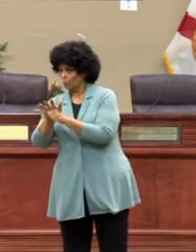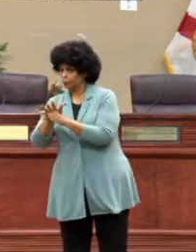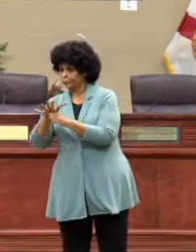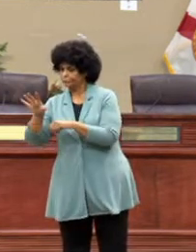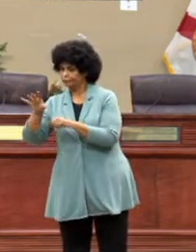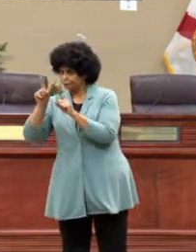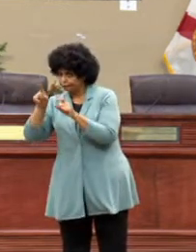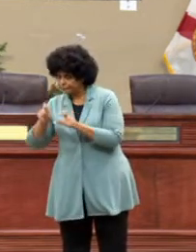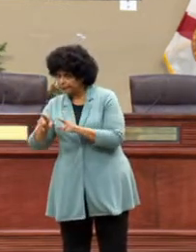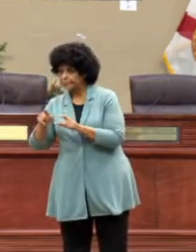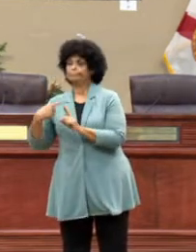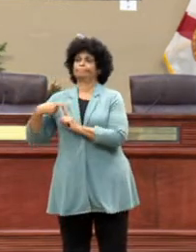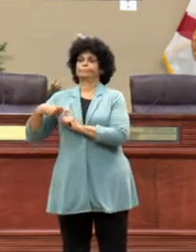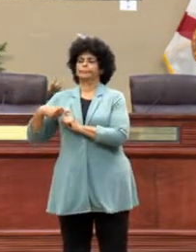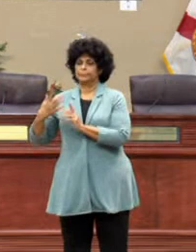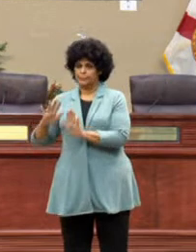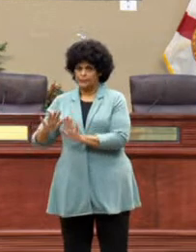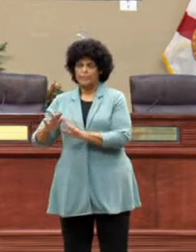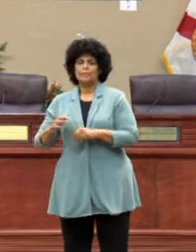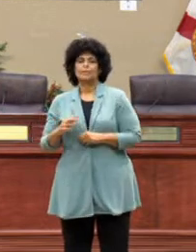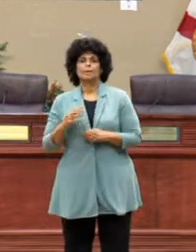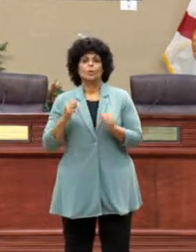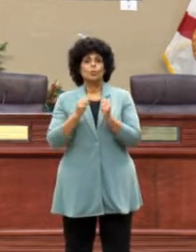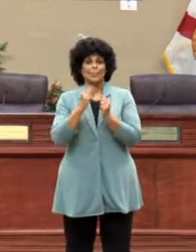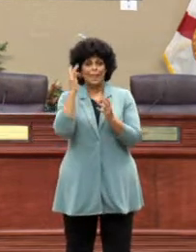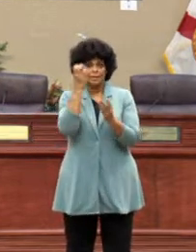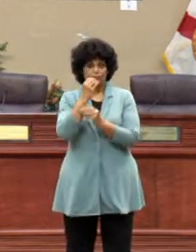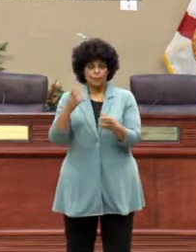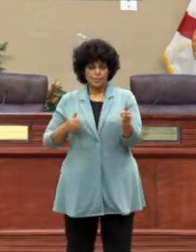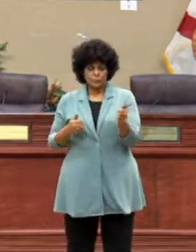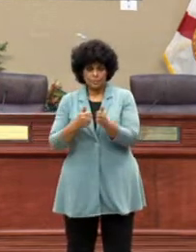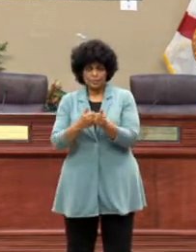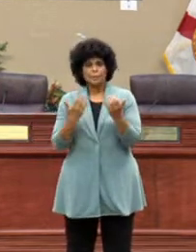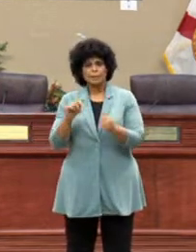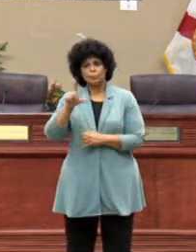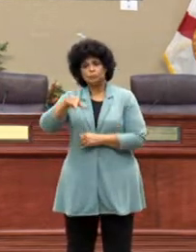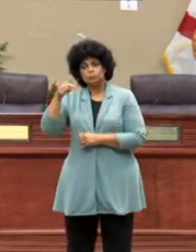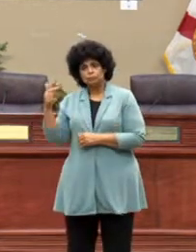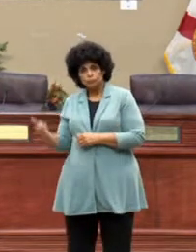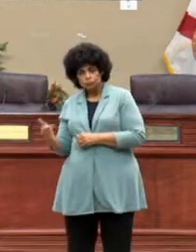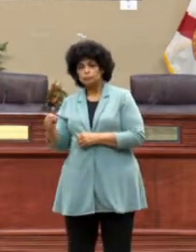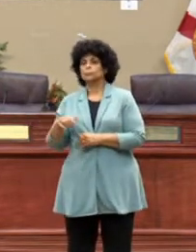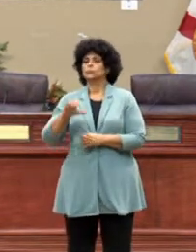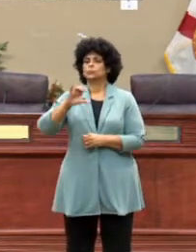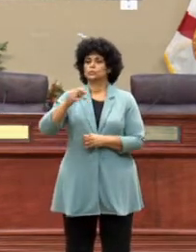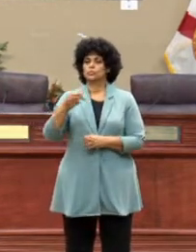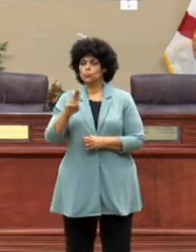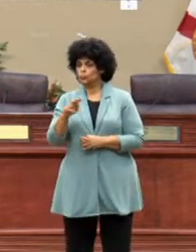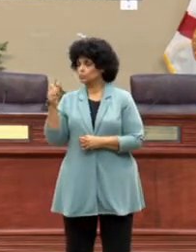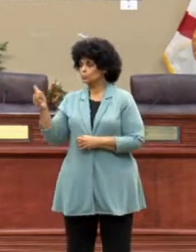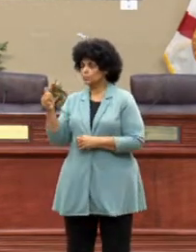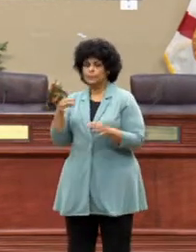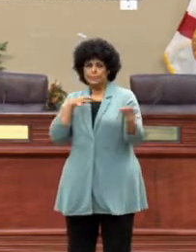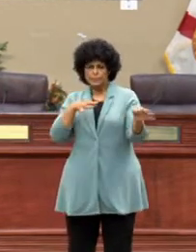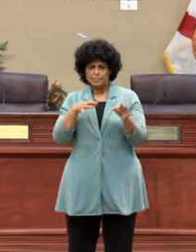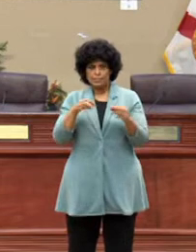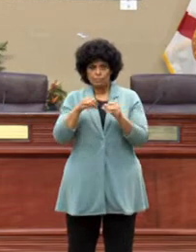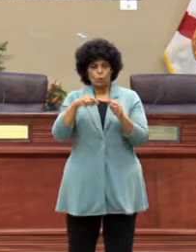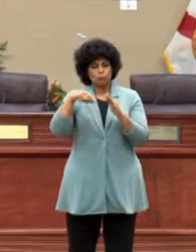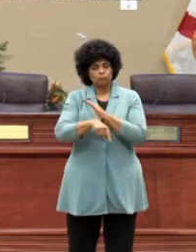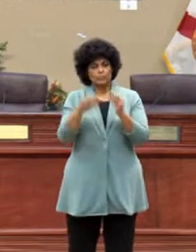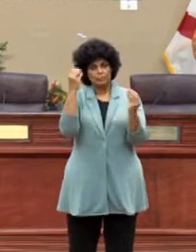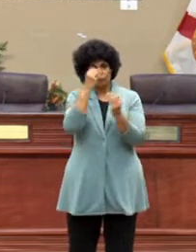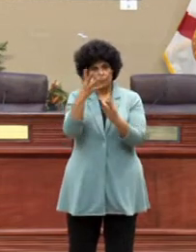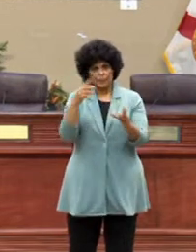With those updates, I'm going to turn it over to Ms. Shue at this time to give you further information